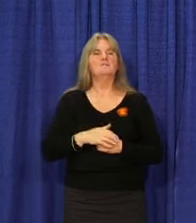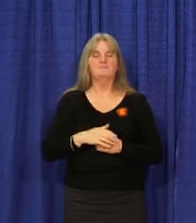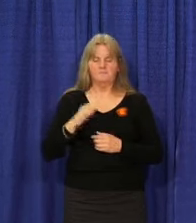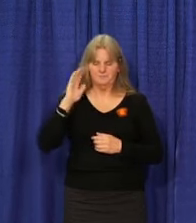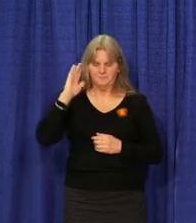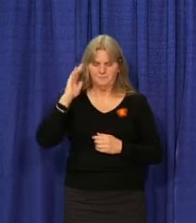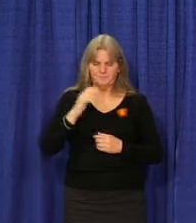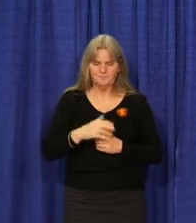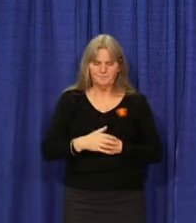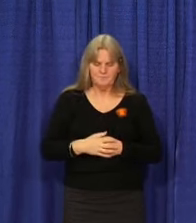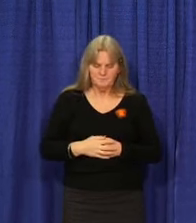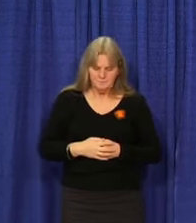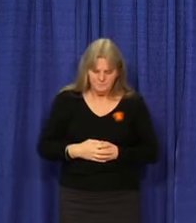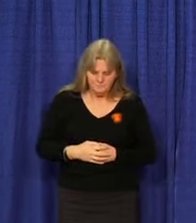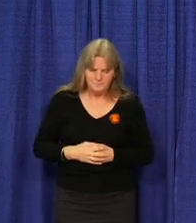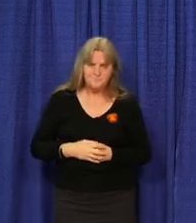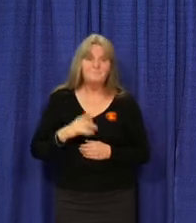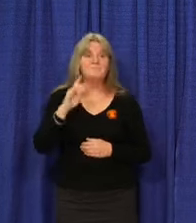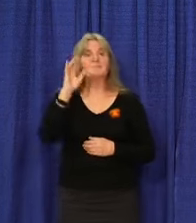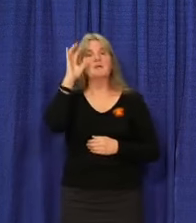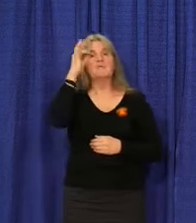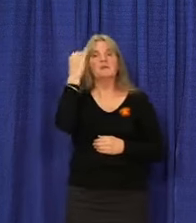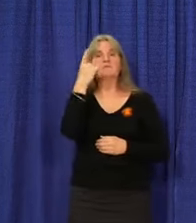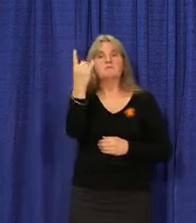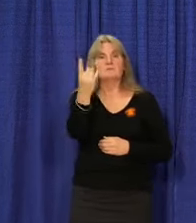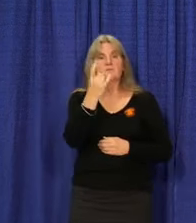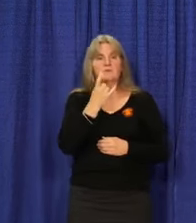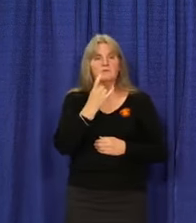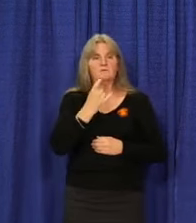Oui, merci. C'est une question pour le docteur Hanley.